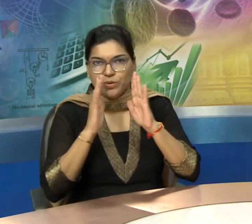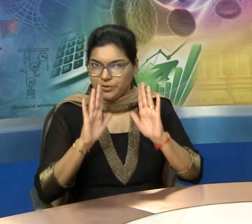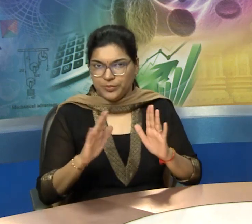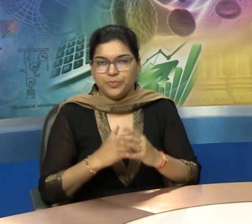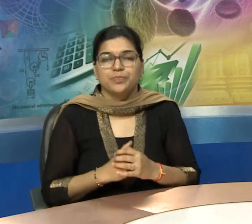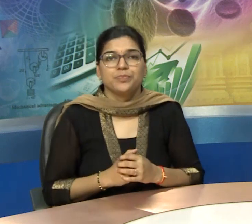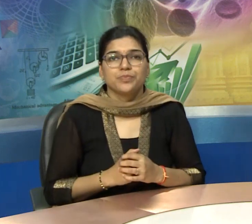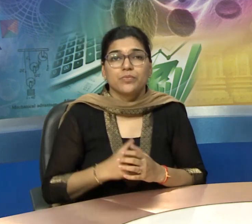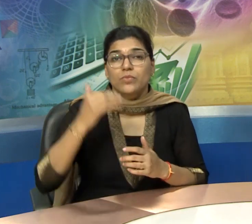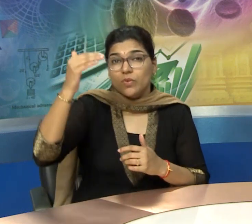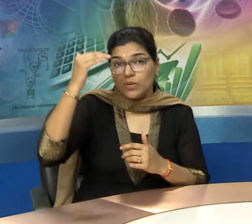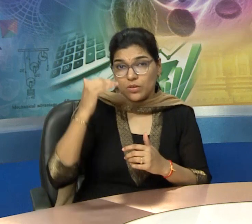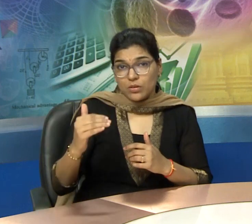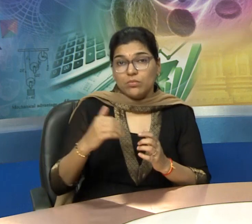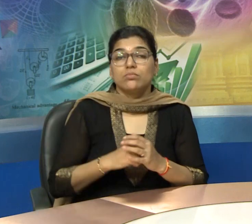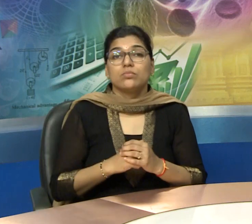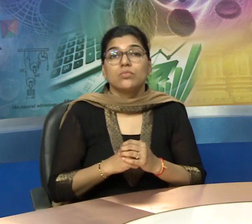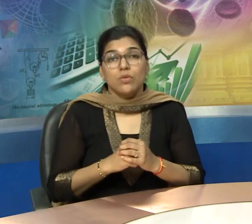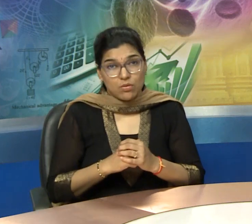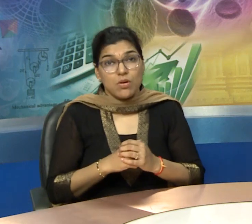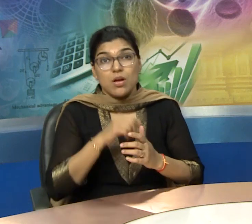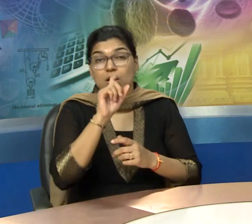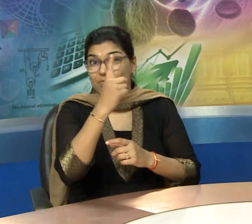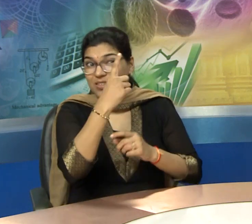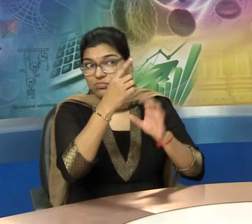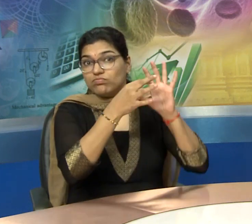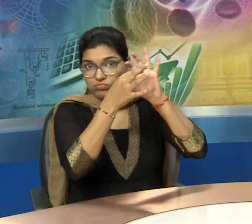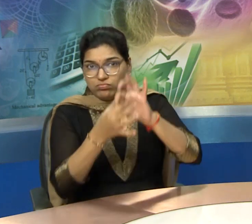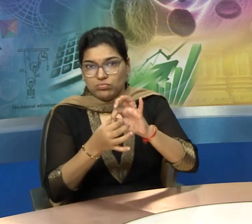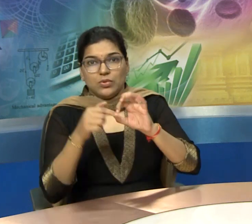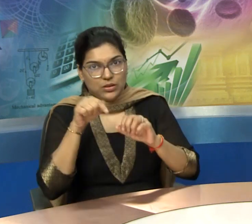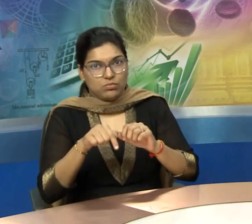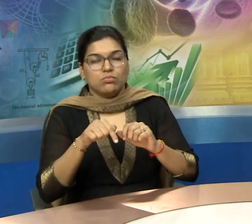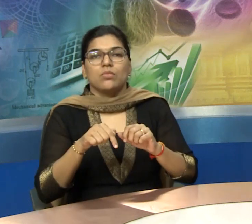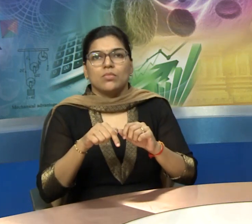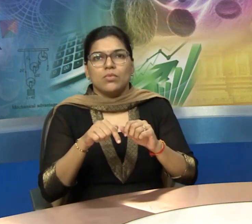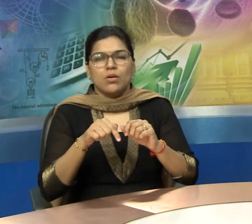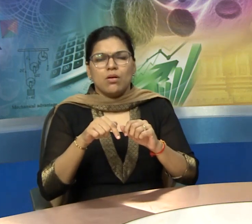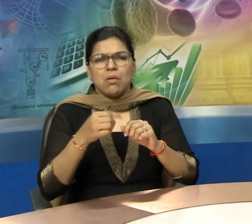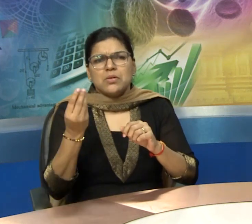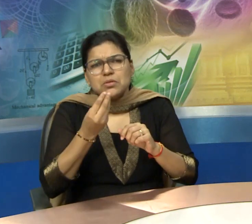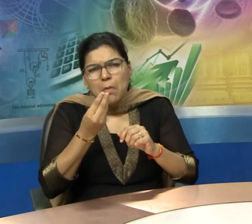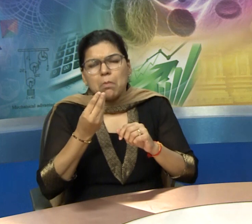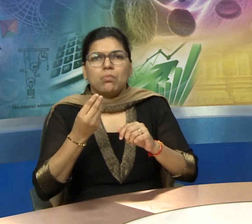So education plays a very important role, we know, and